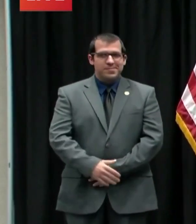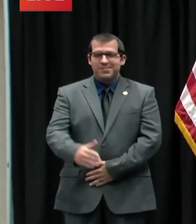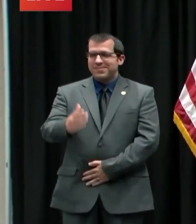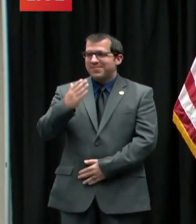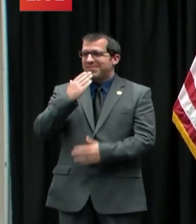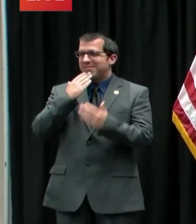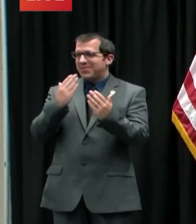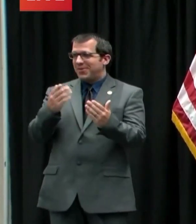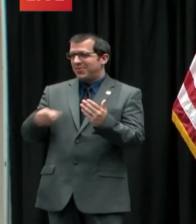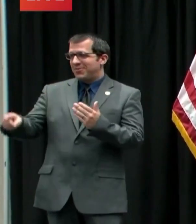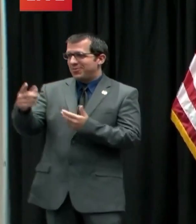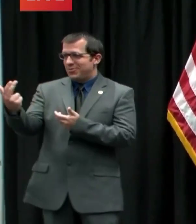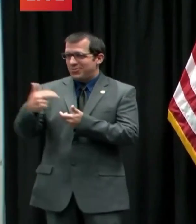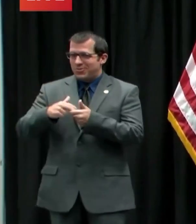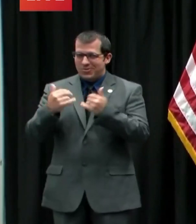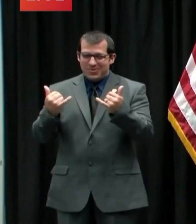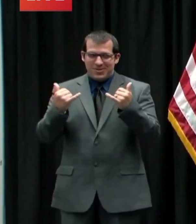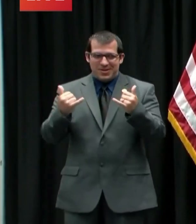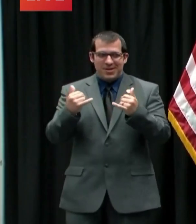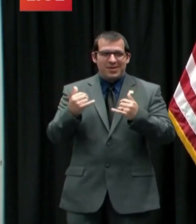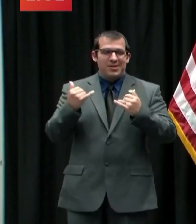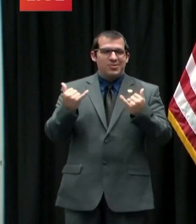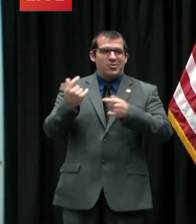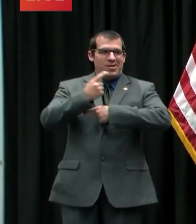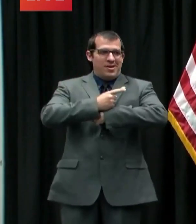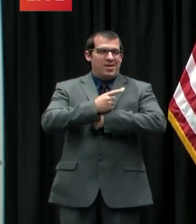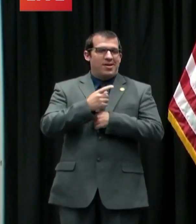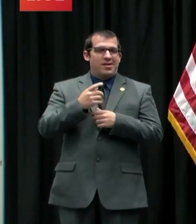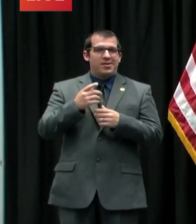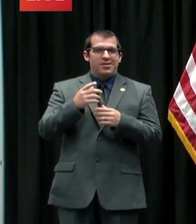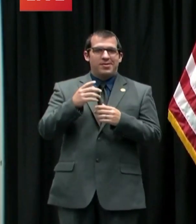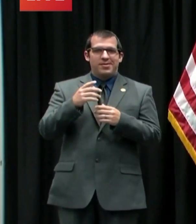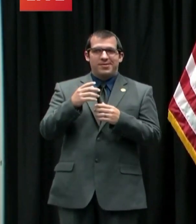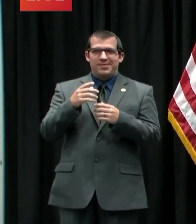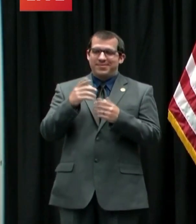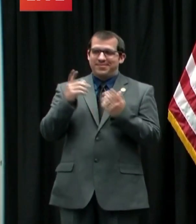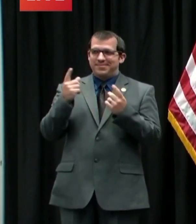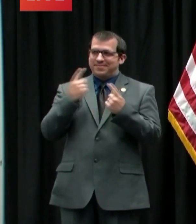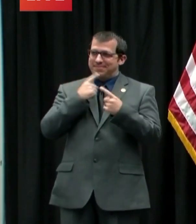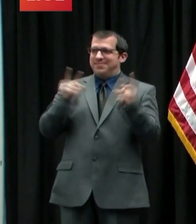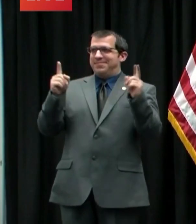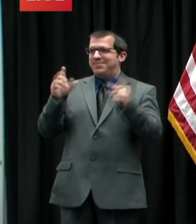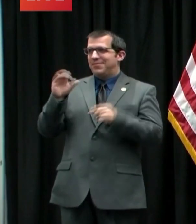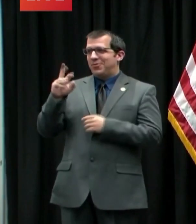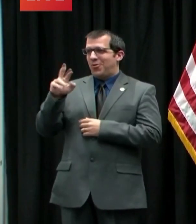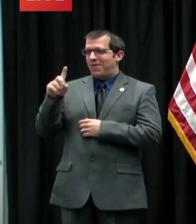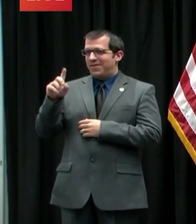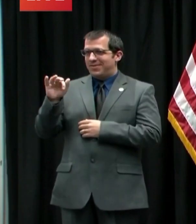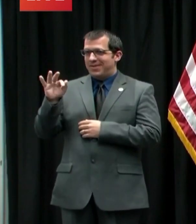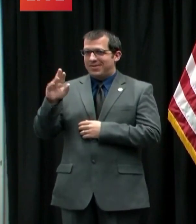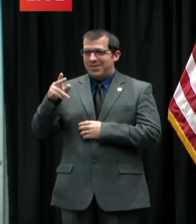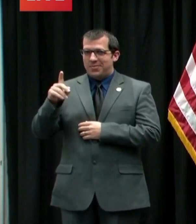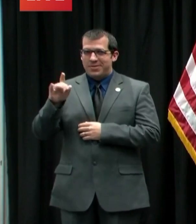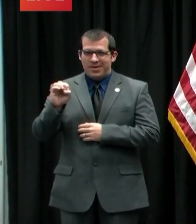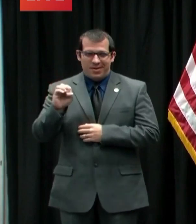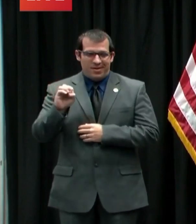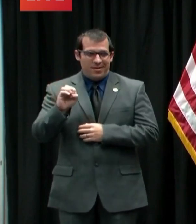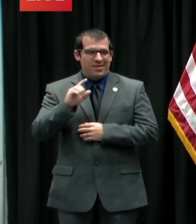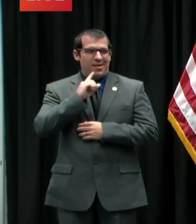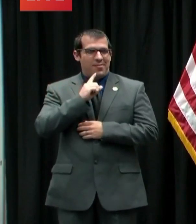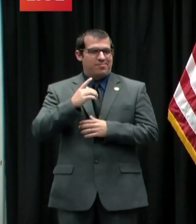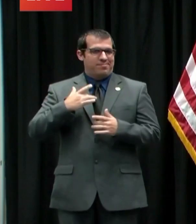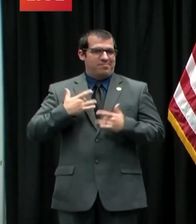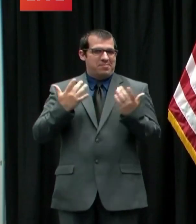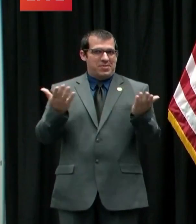Thank you for joining me today for today's edition of COVID-19 update, and I'm delighted to be in